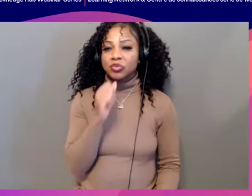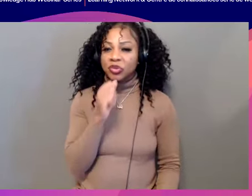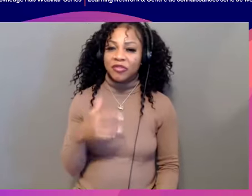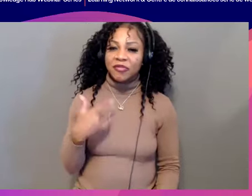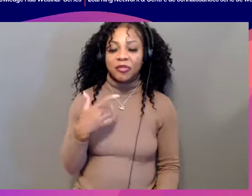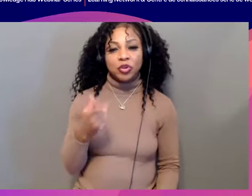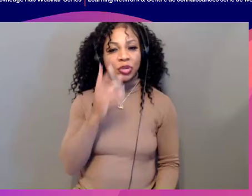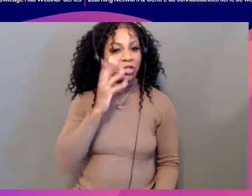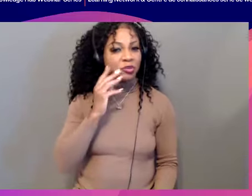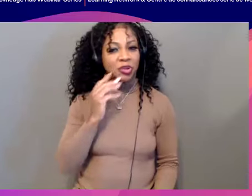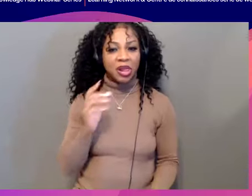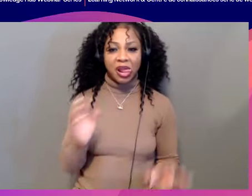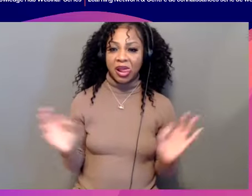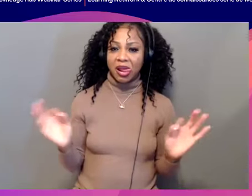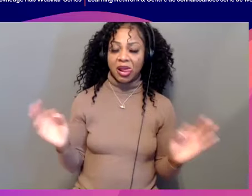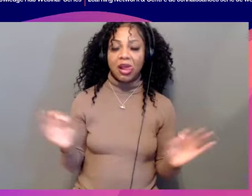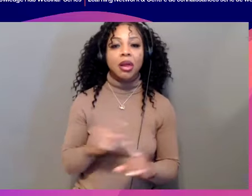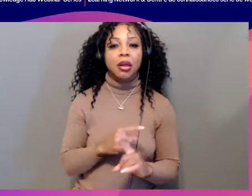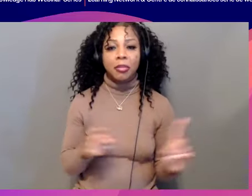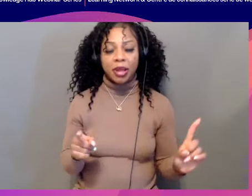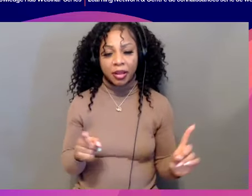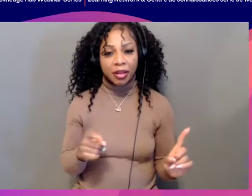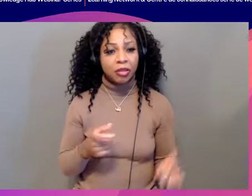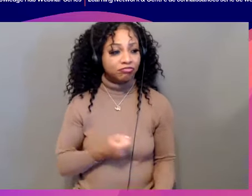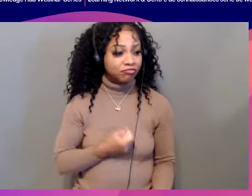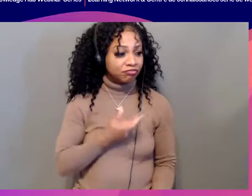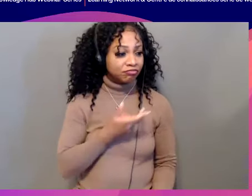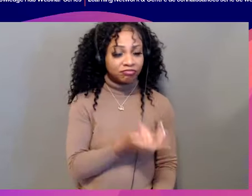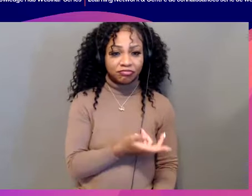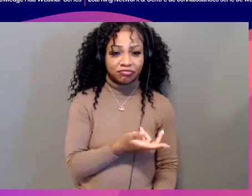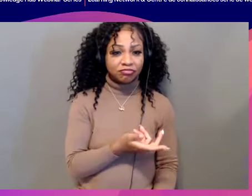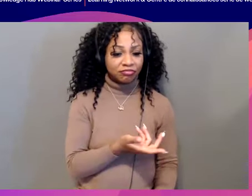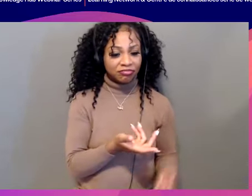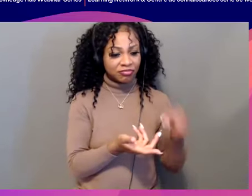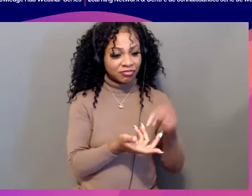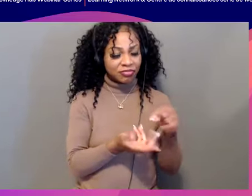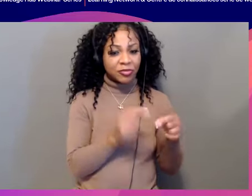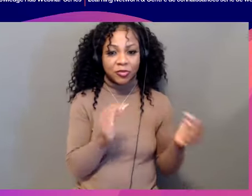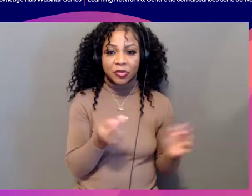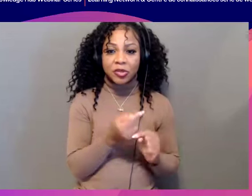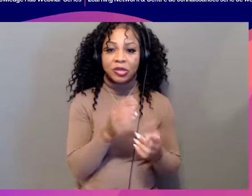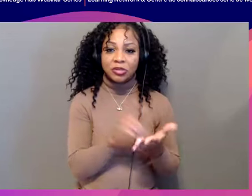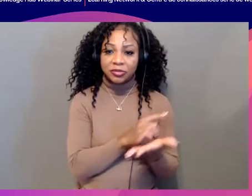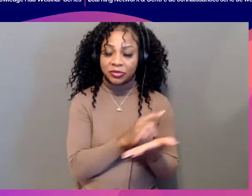often do that, but that expresses that you're experiencing this harm, this discrimination,